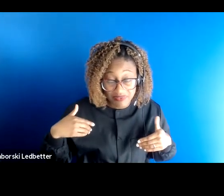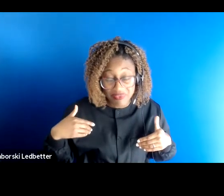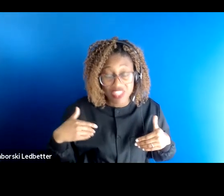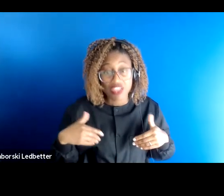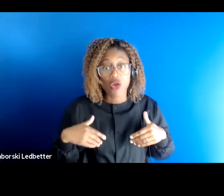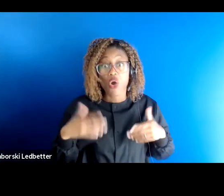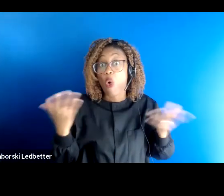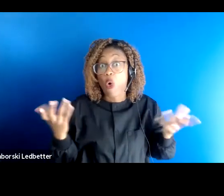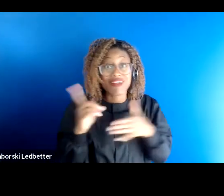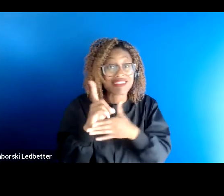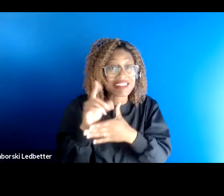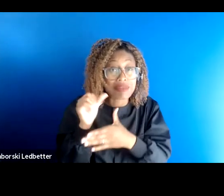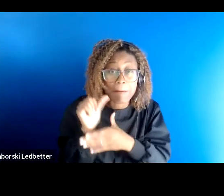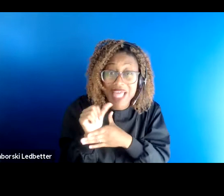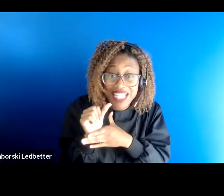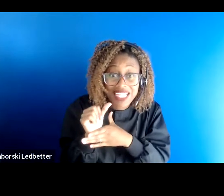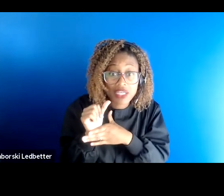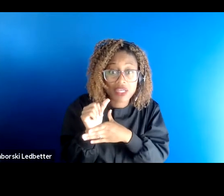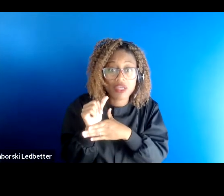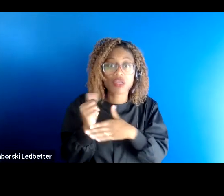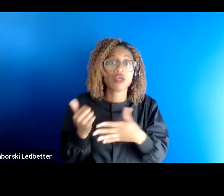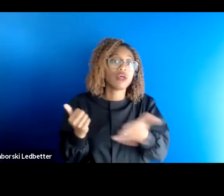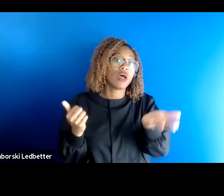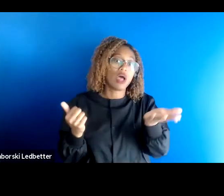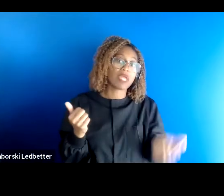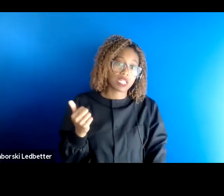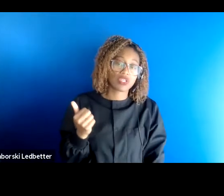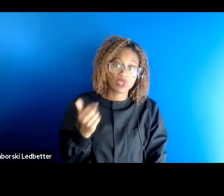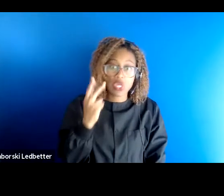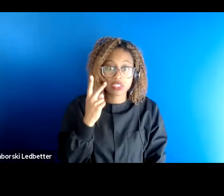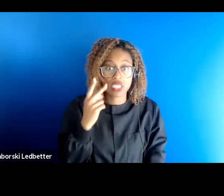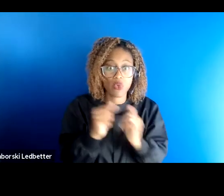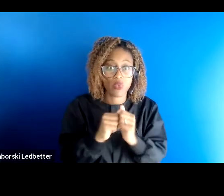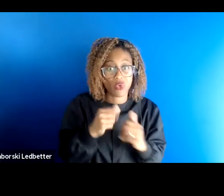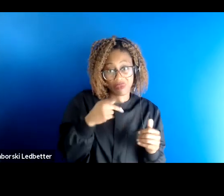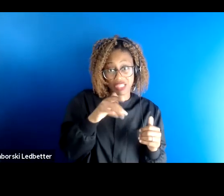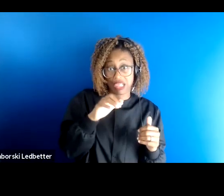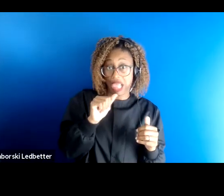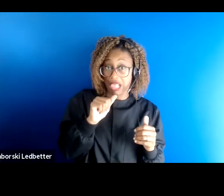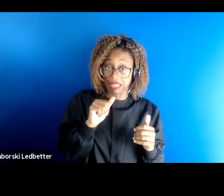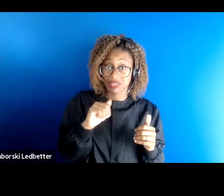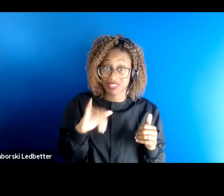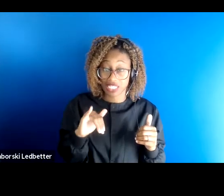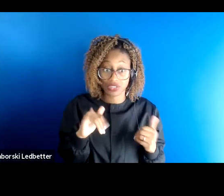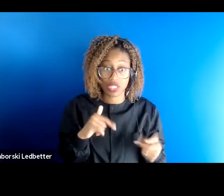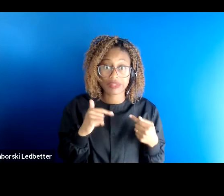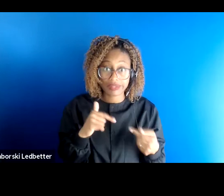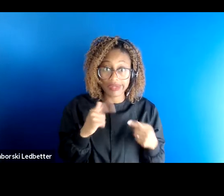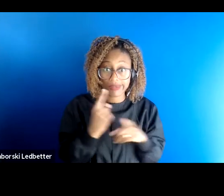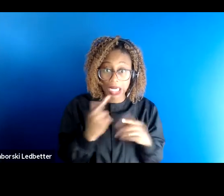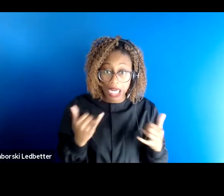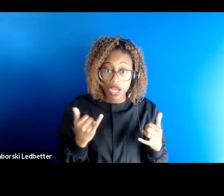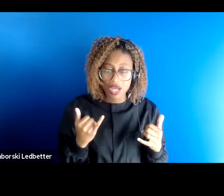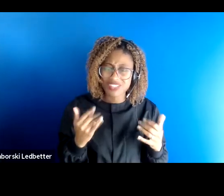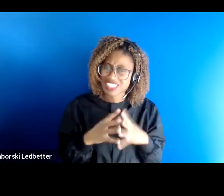or disability, which we've seen with deprioritization of care. There is a lot of